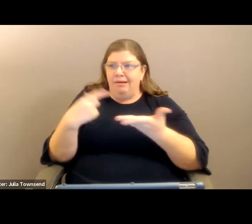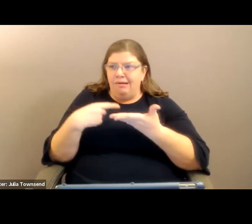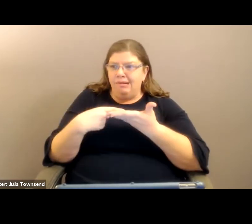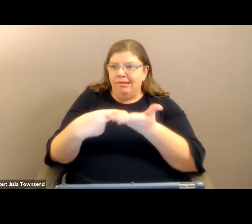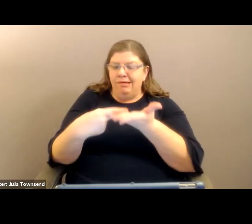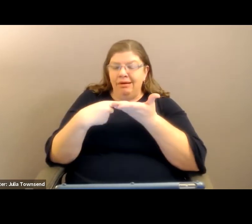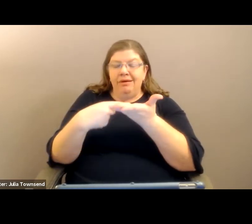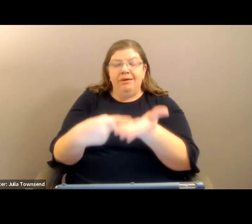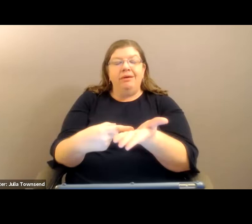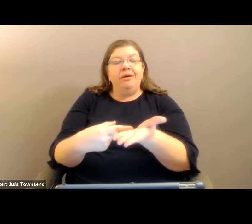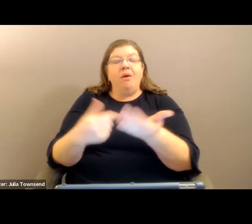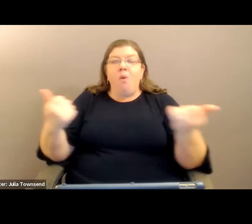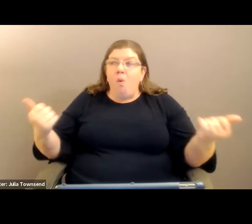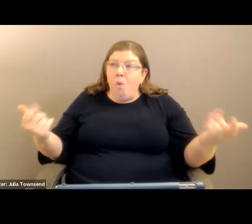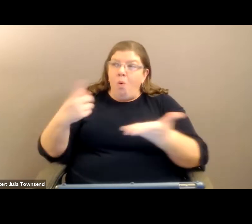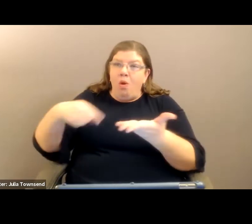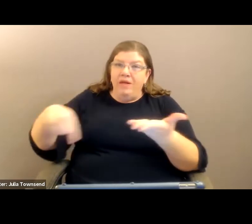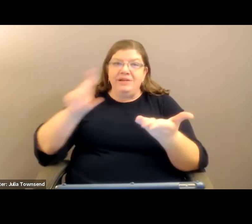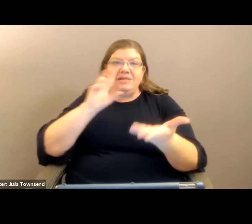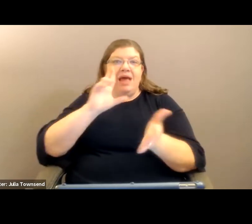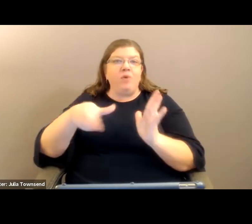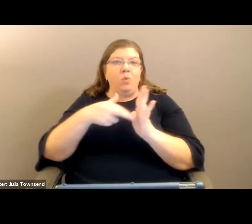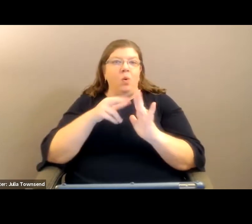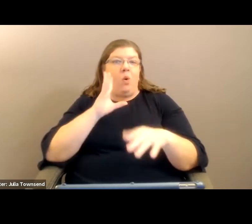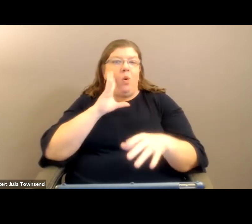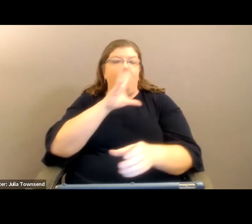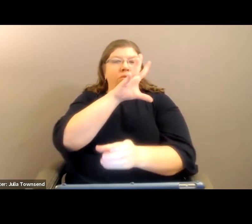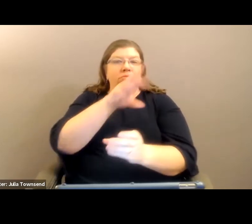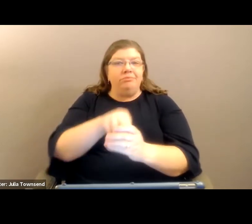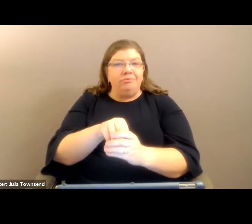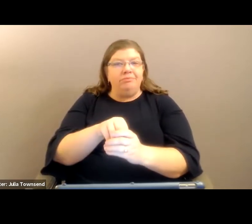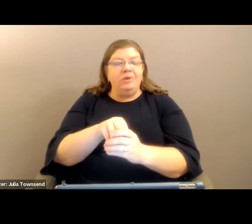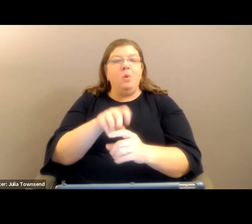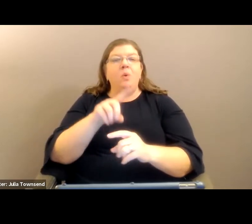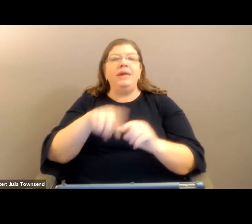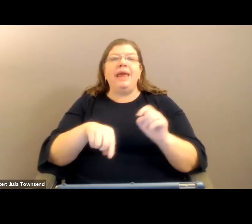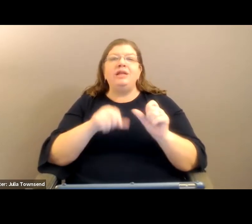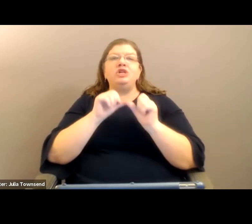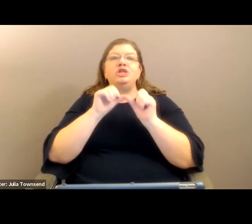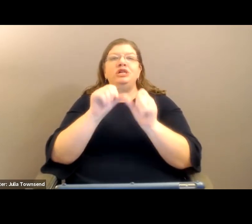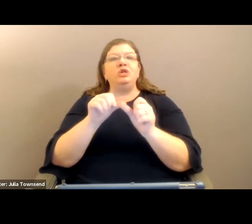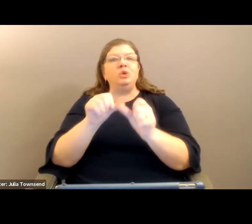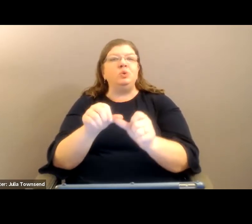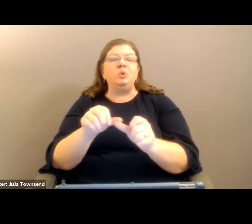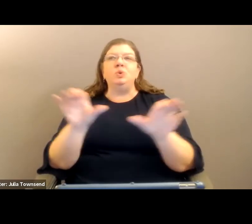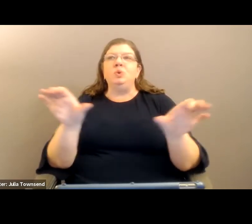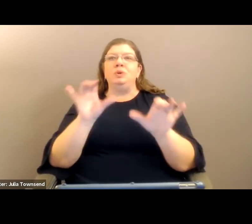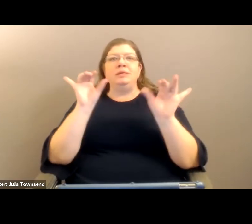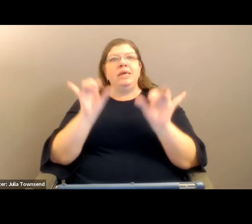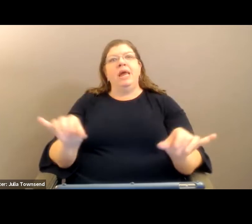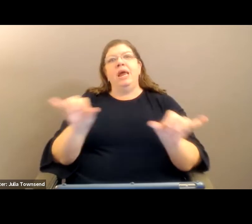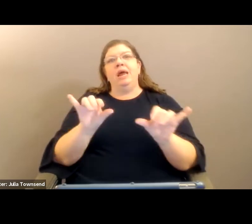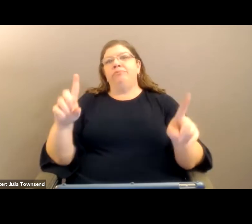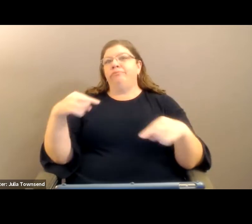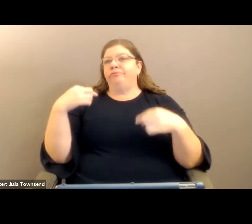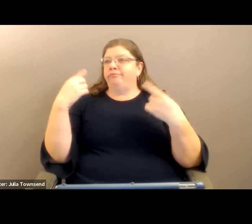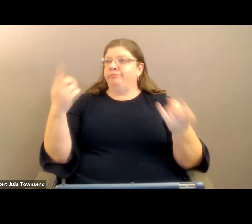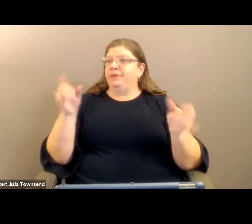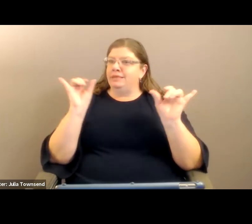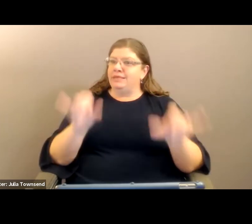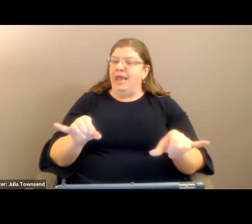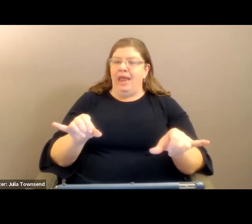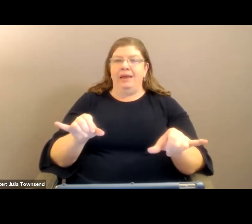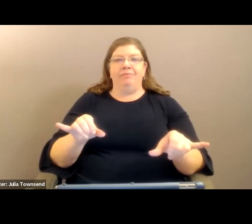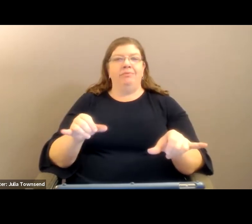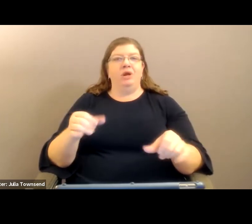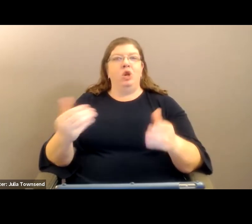we all have a role to play in it, and the need, and we just can't continue to do the things that we're doing the same way, different